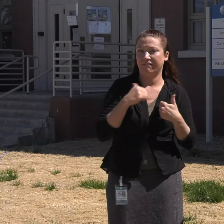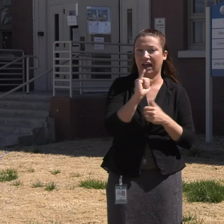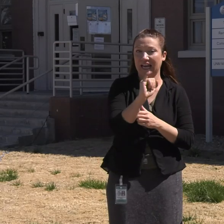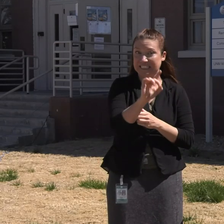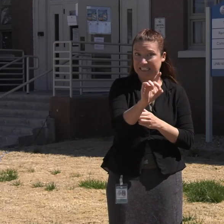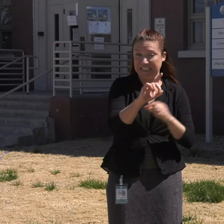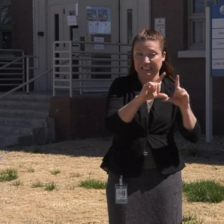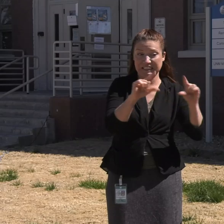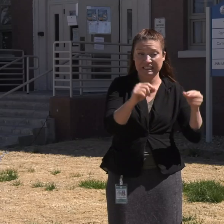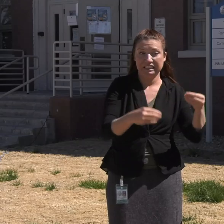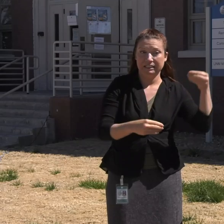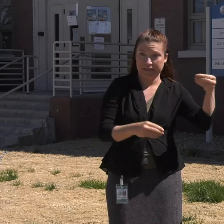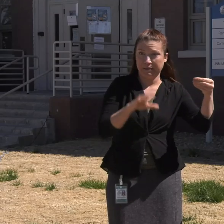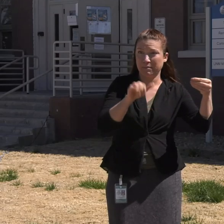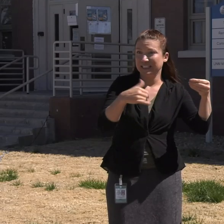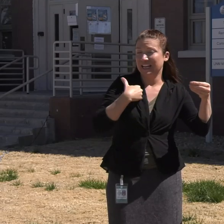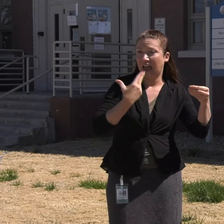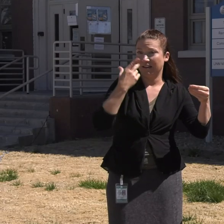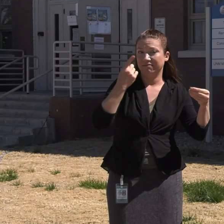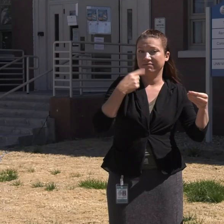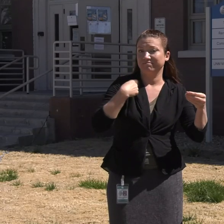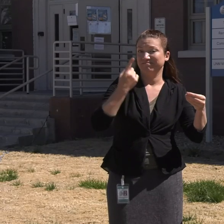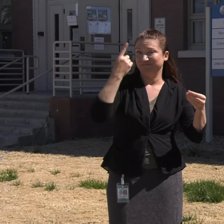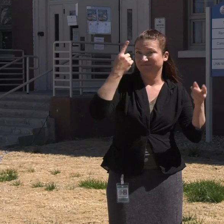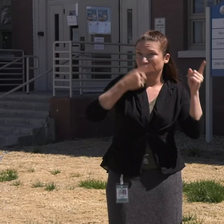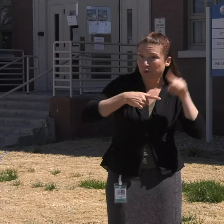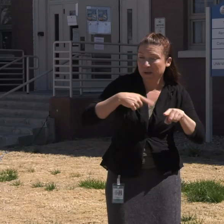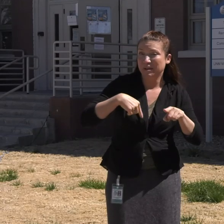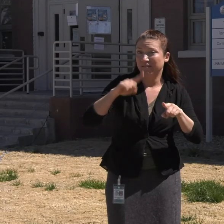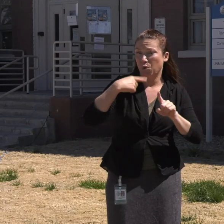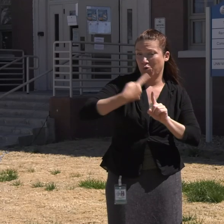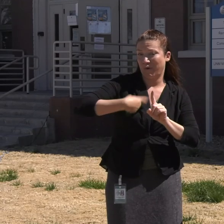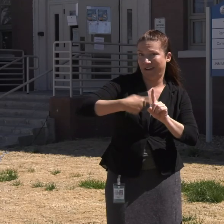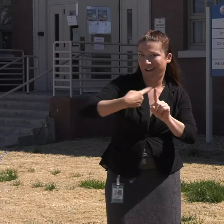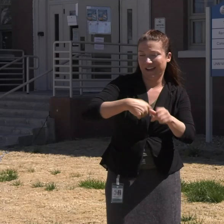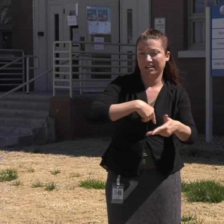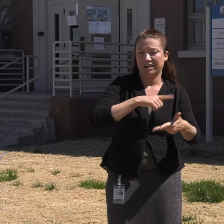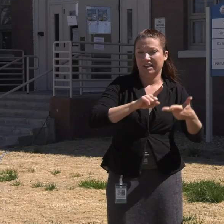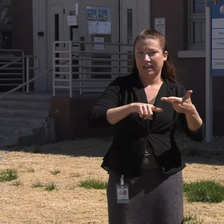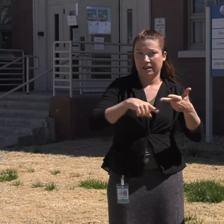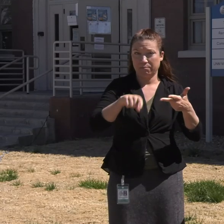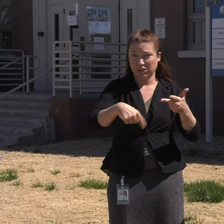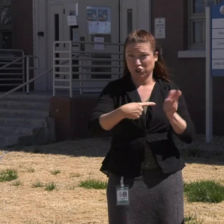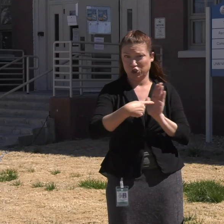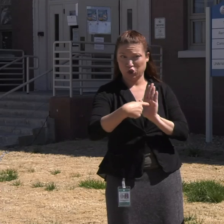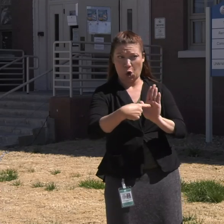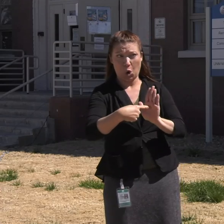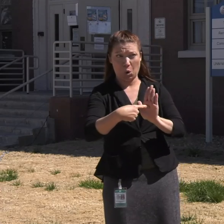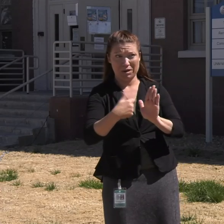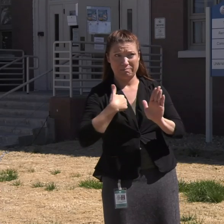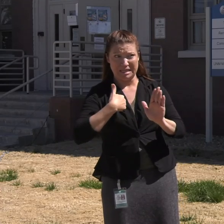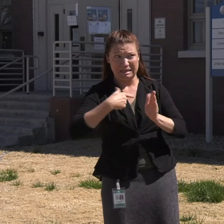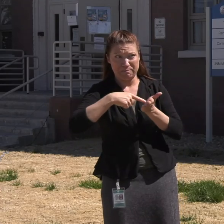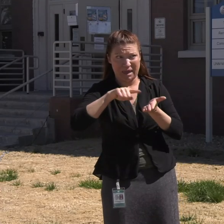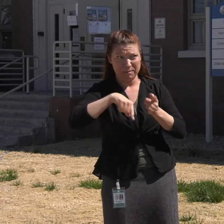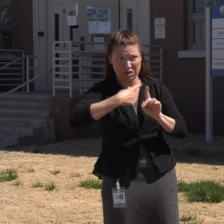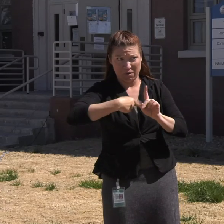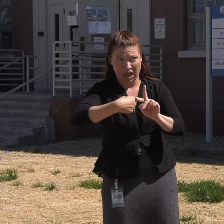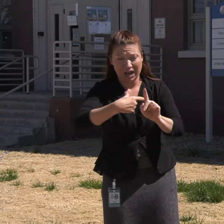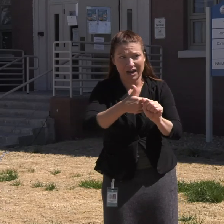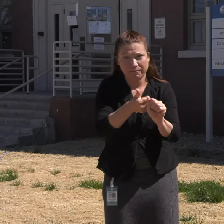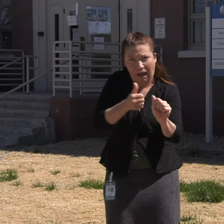that shows, and most likely some information around the delinquency and how much is owed. But our team can guide you through that to be able to see if you qualify for